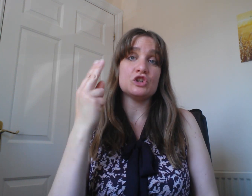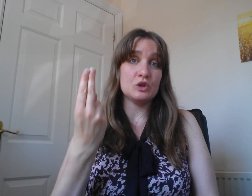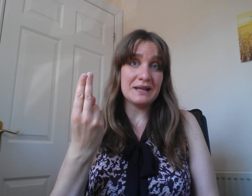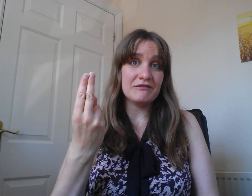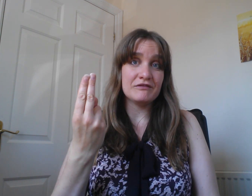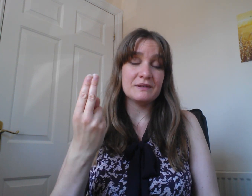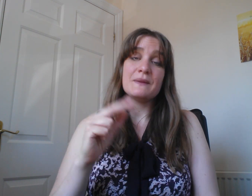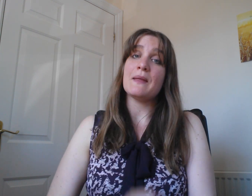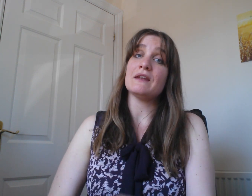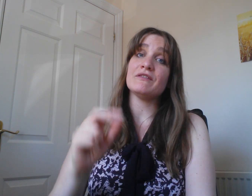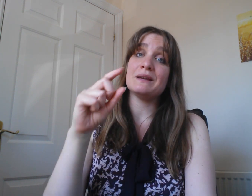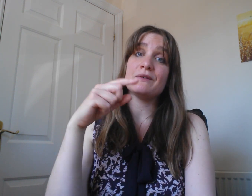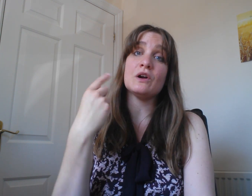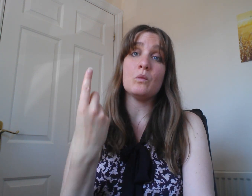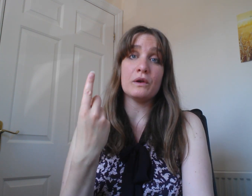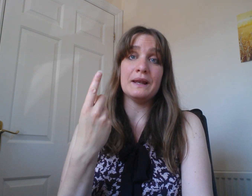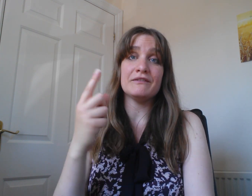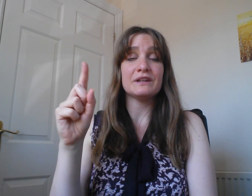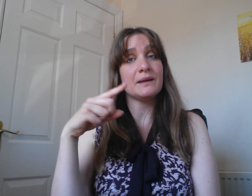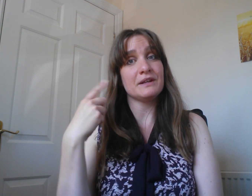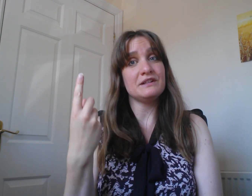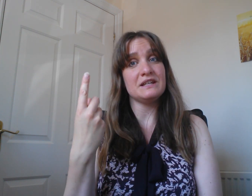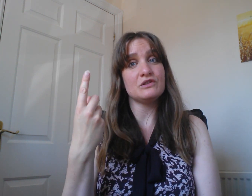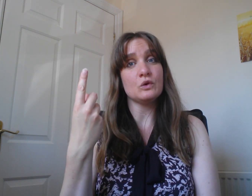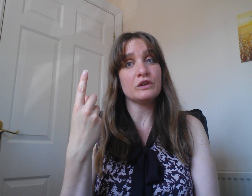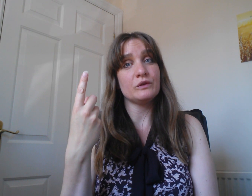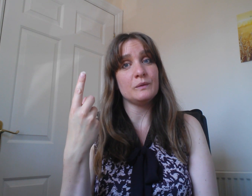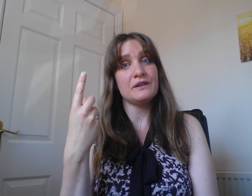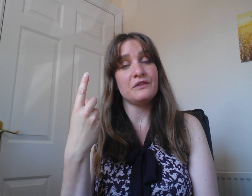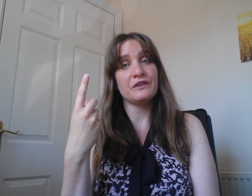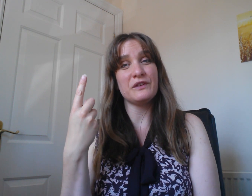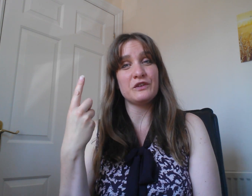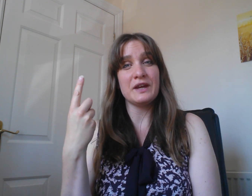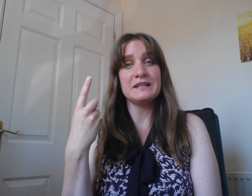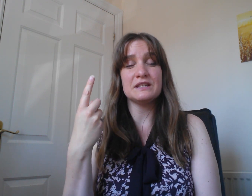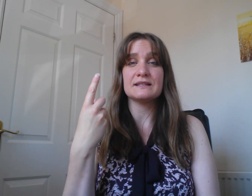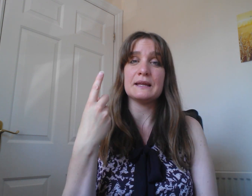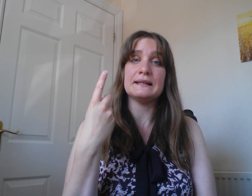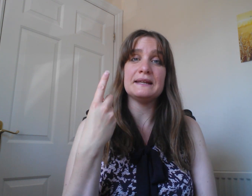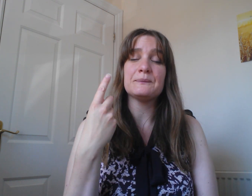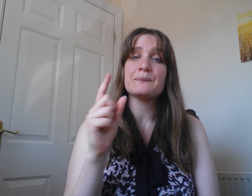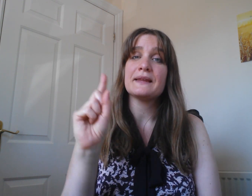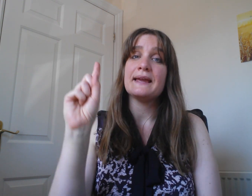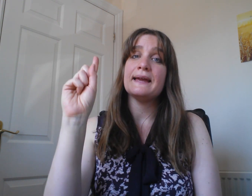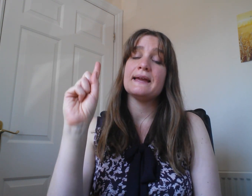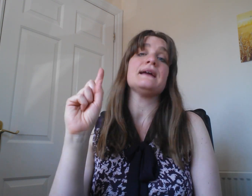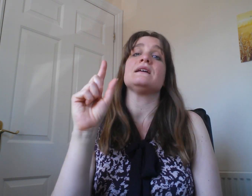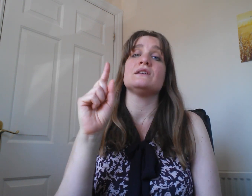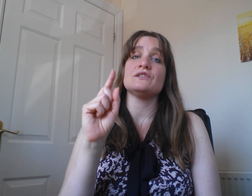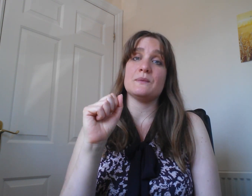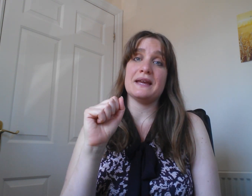two left. And then finally we've got one left. And I'm going to talk you through the words for this because it changes slightly. So we